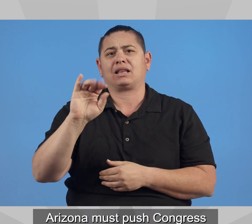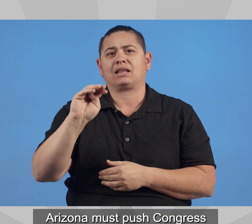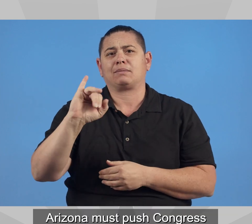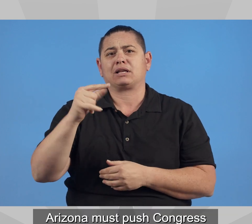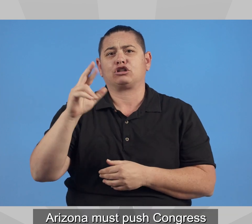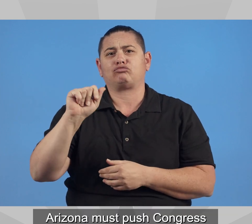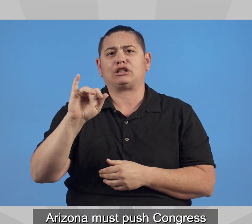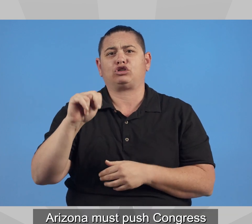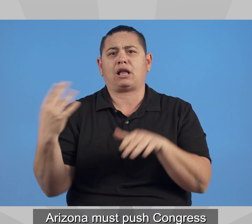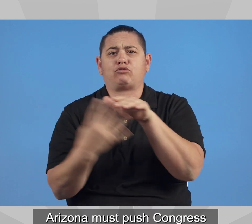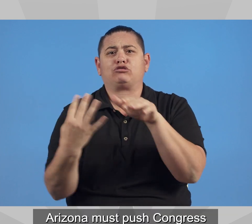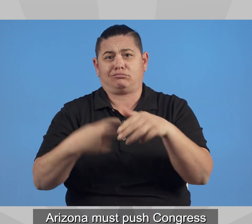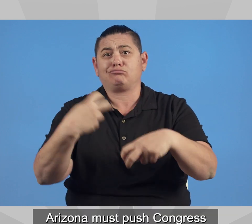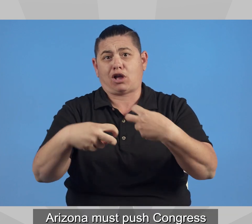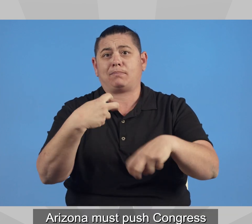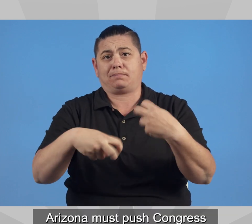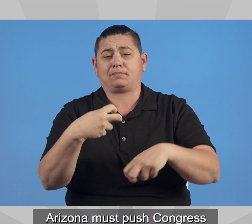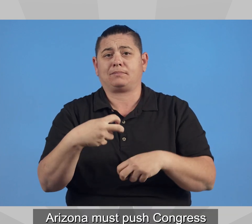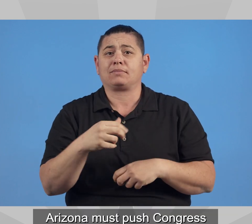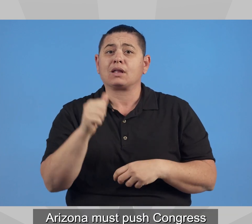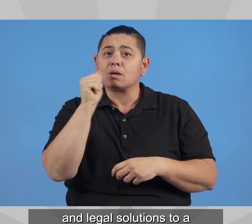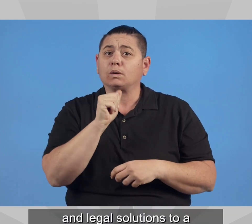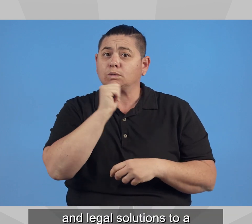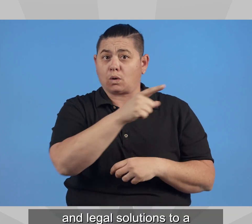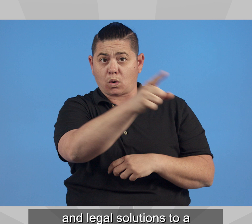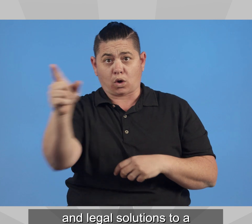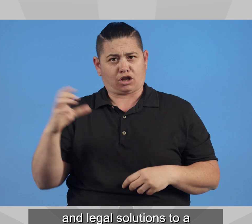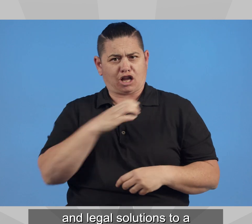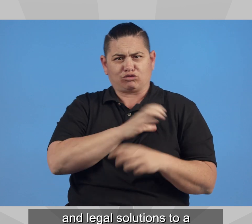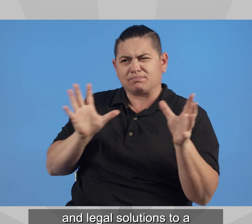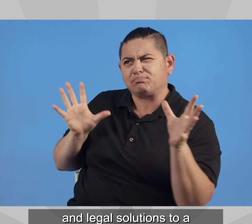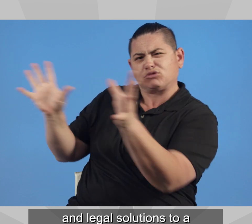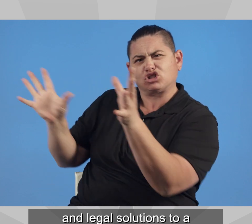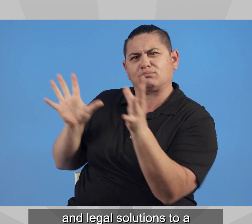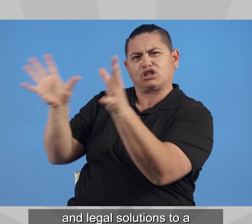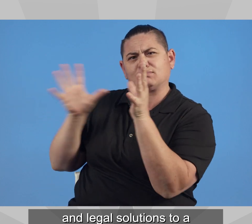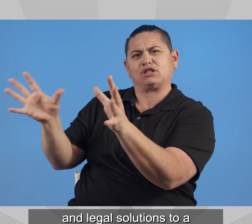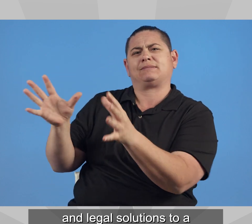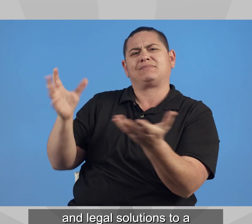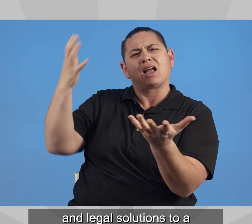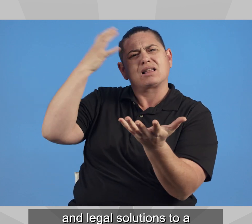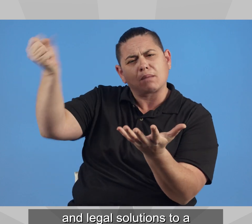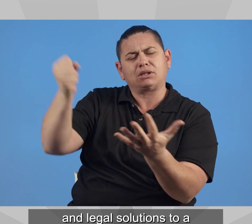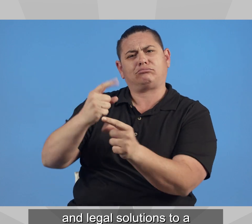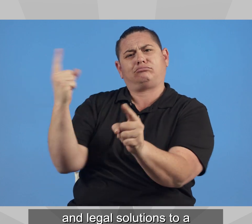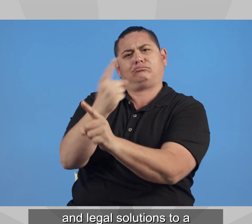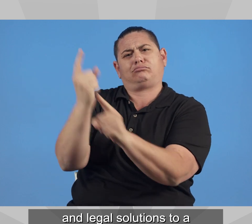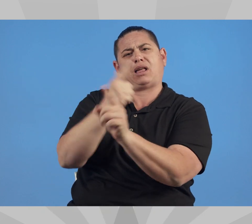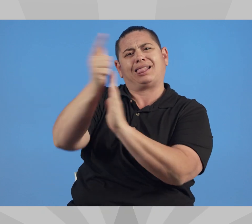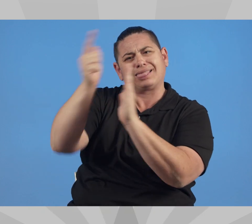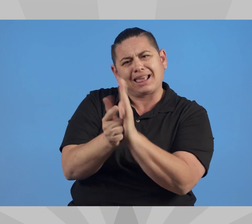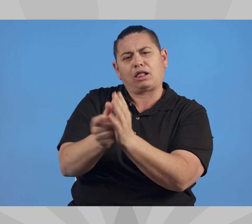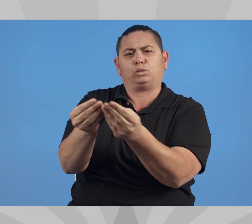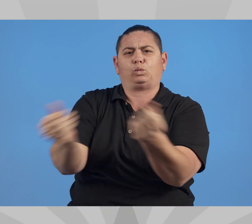Arizona must push Congress to find common sense, humane, and legal solutions to a decades-old immigration problem.